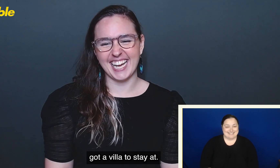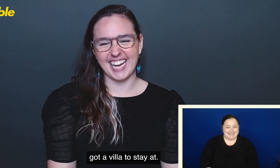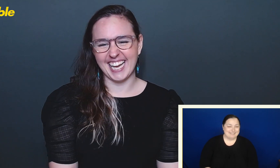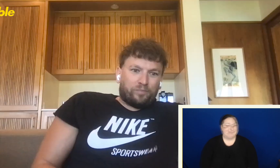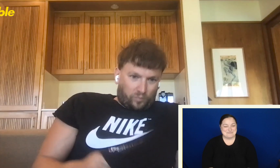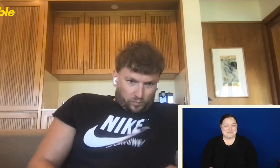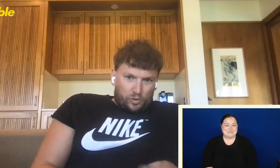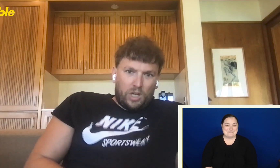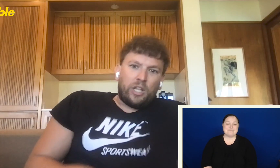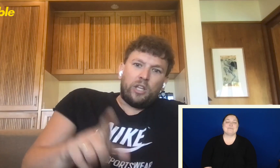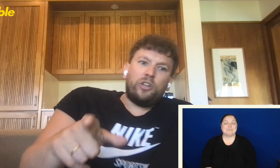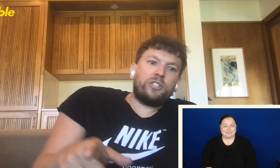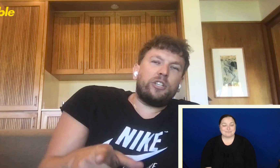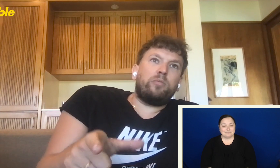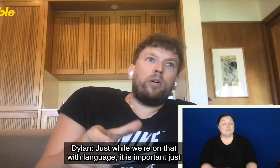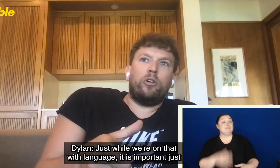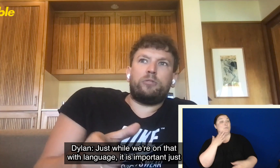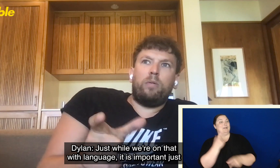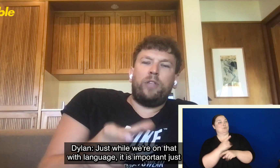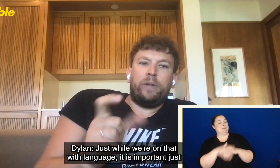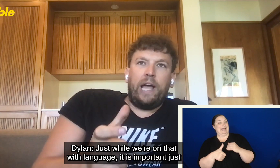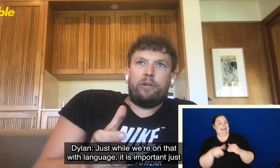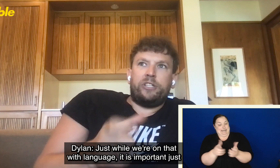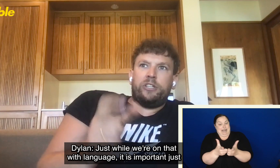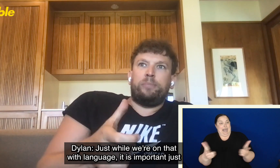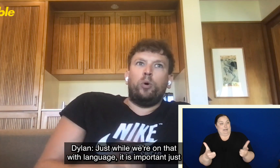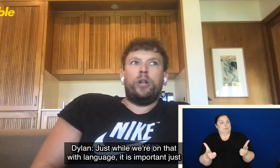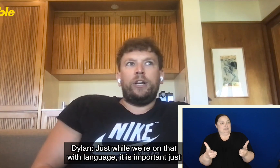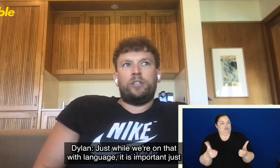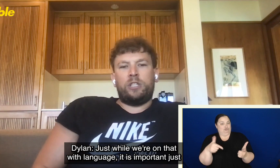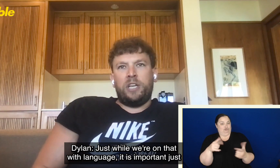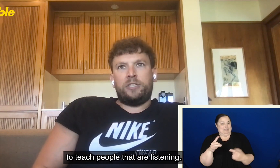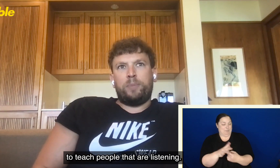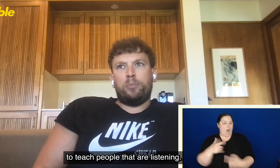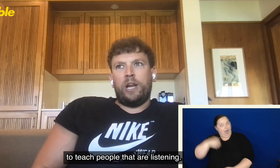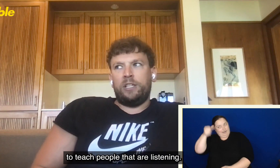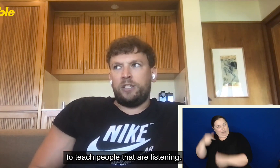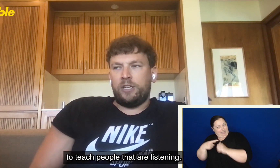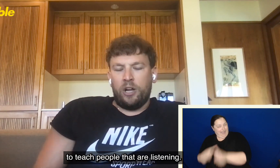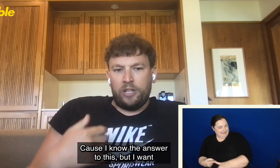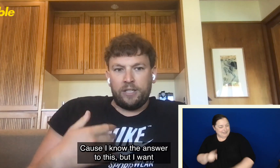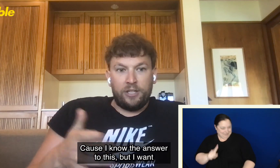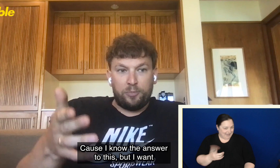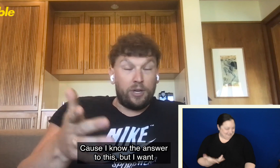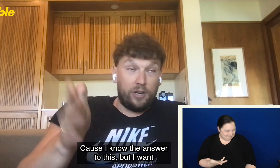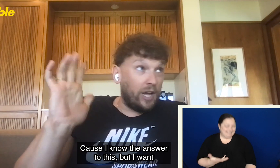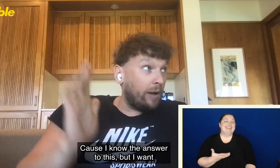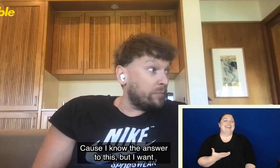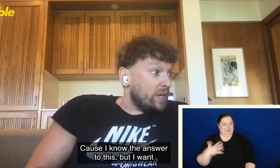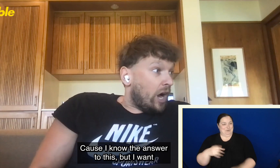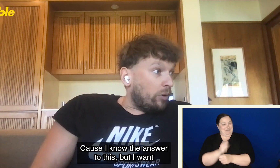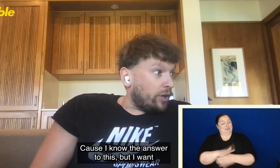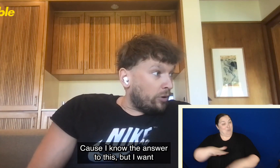to stay at. You just while we're on that with languages, it's important just to teach people that are listening, because I know the answer to this, but